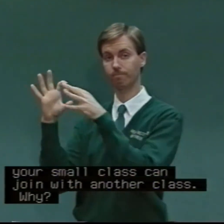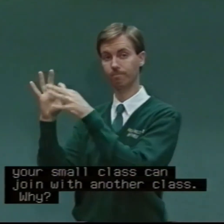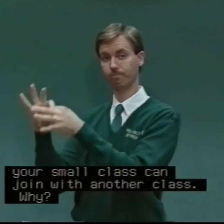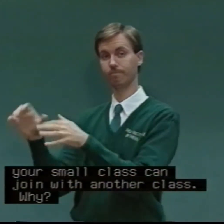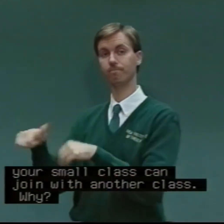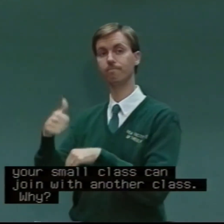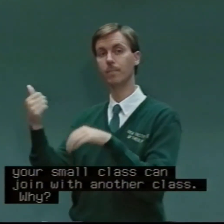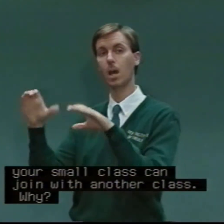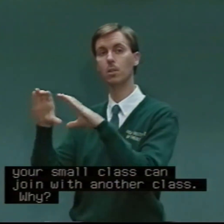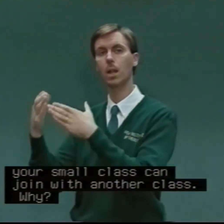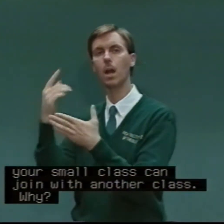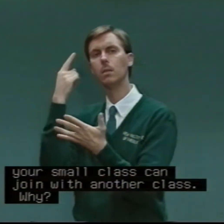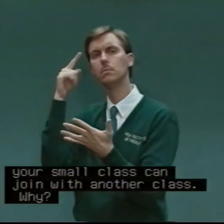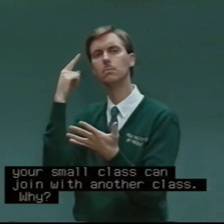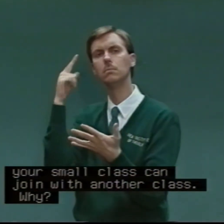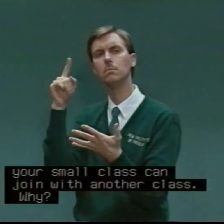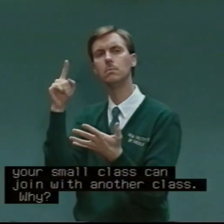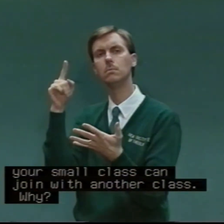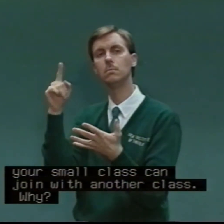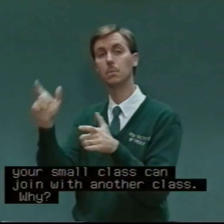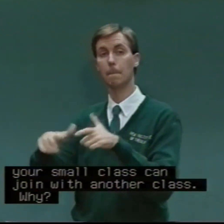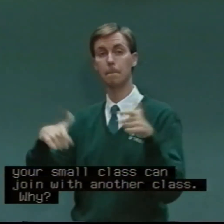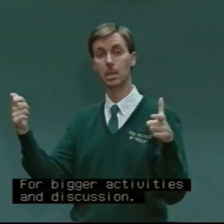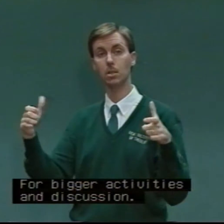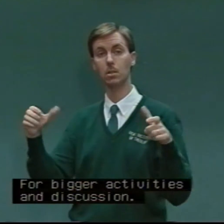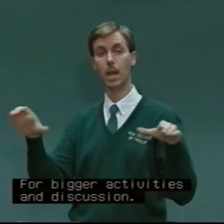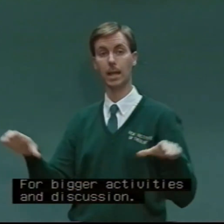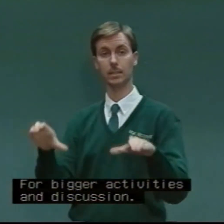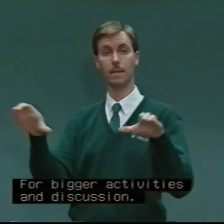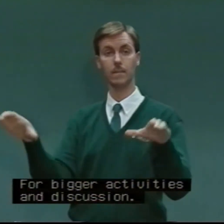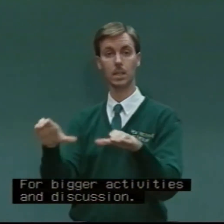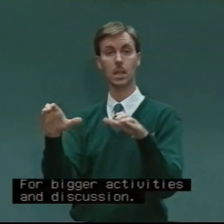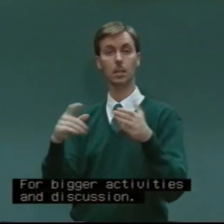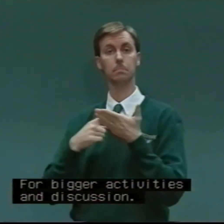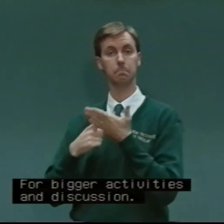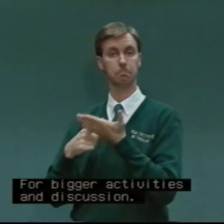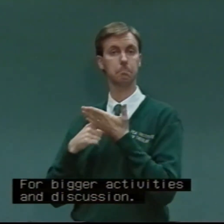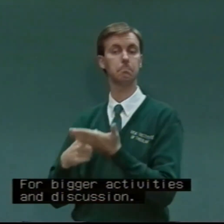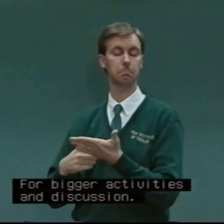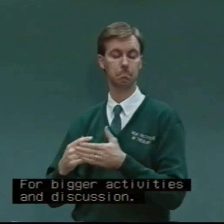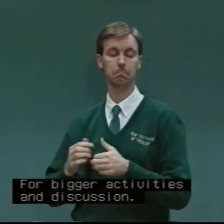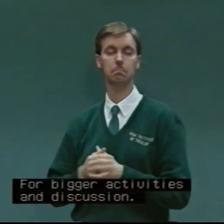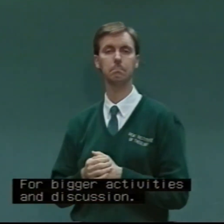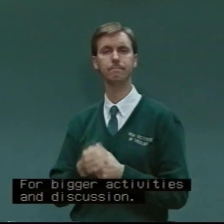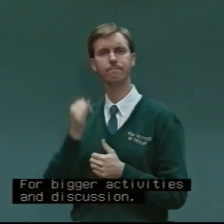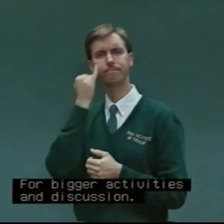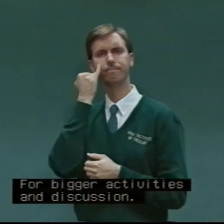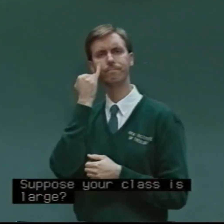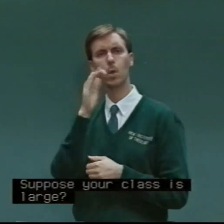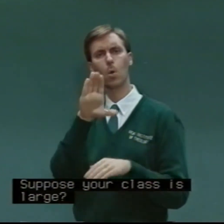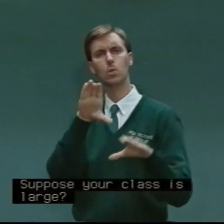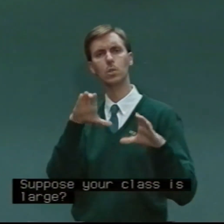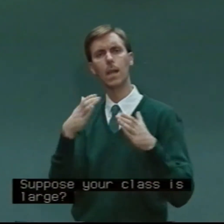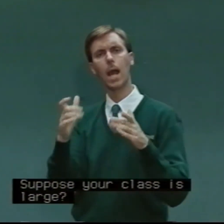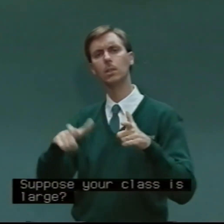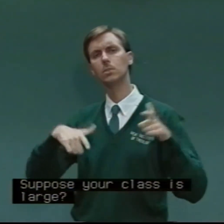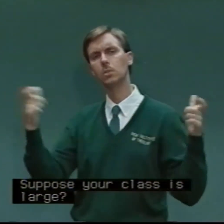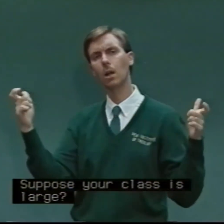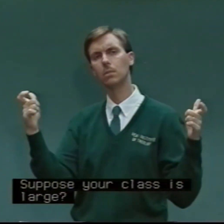your small class can join with another class. Why? For bigger activities and discussion. Suppose your class